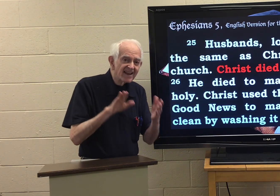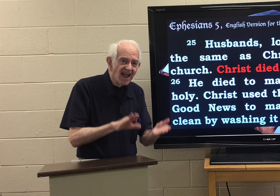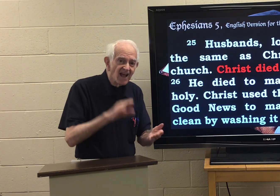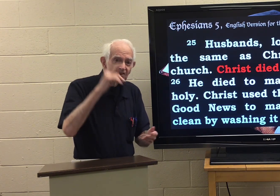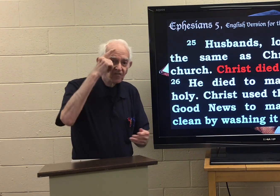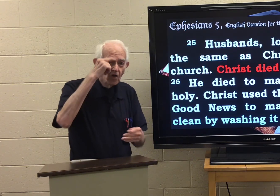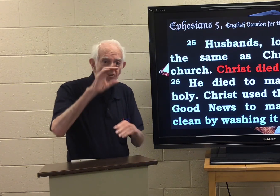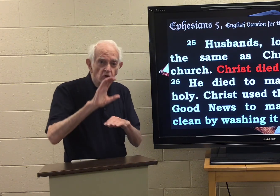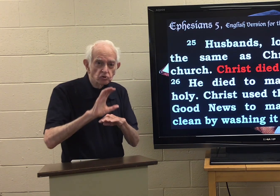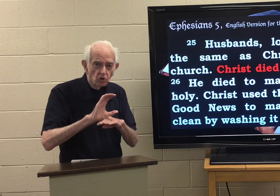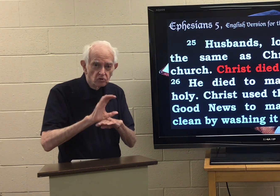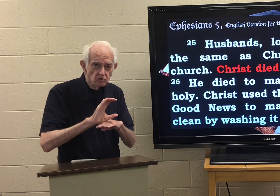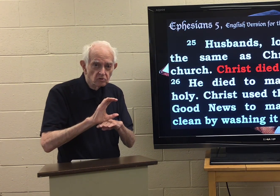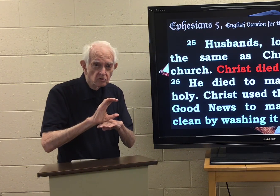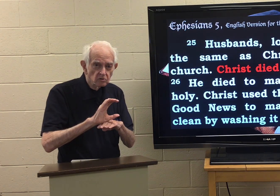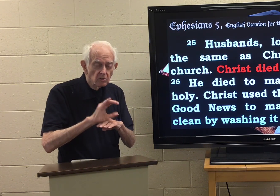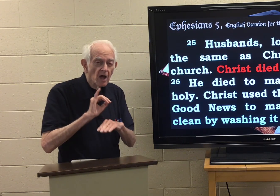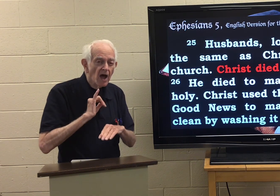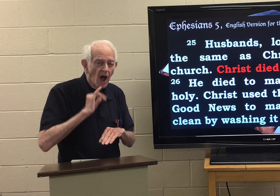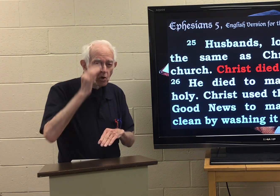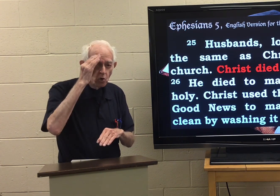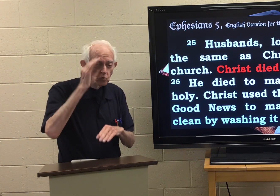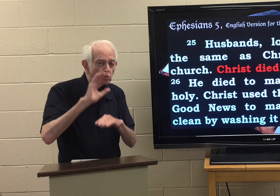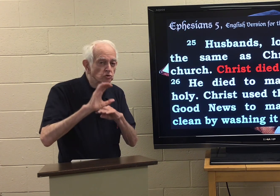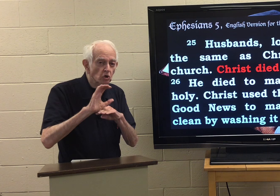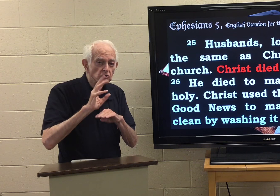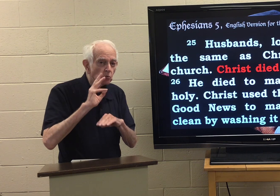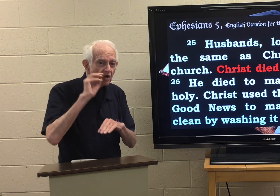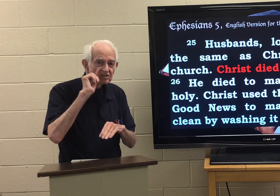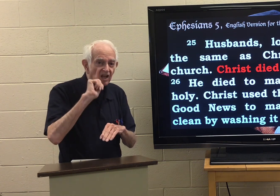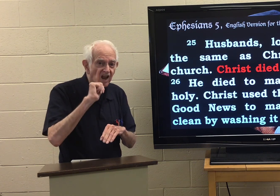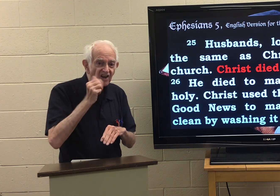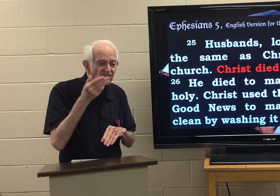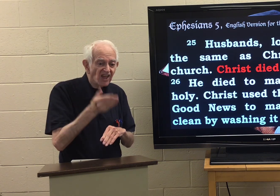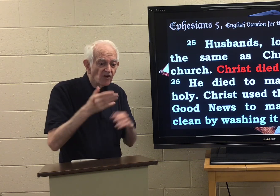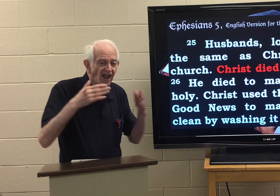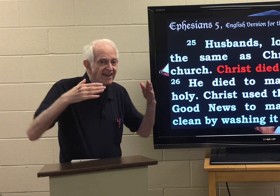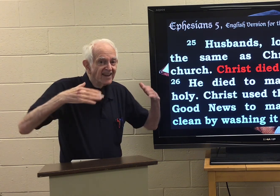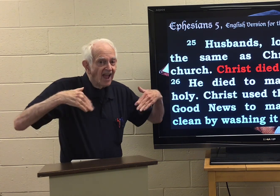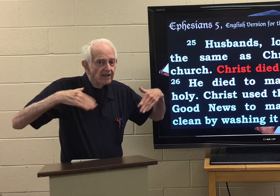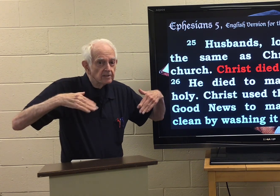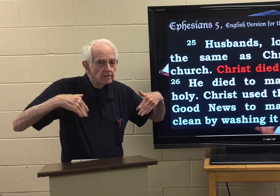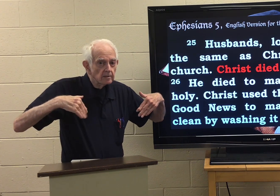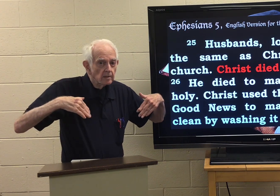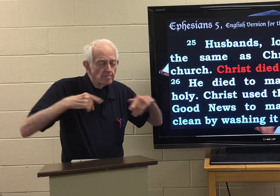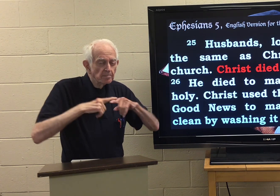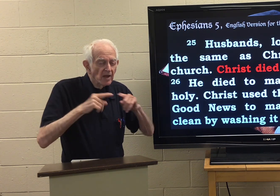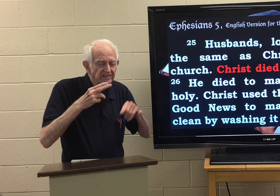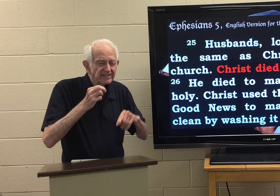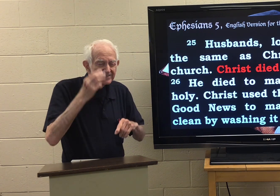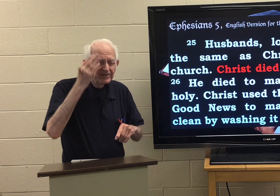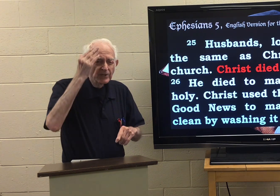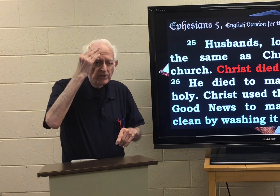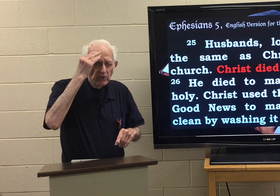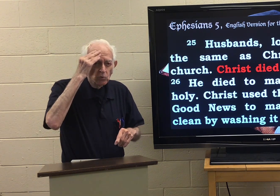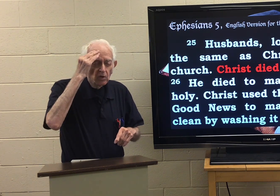Christ died for the church. I know the church was not there yet, but he